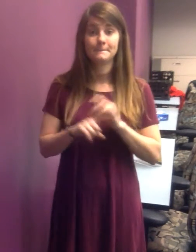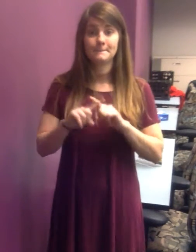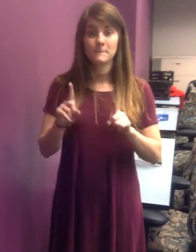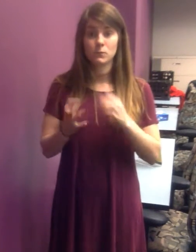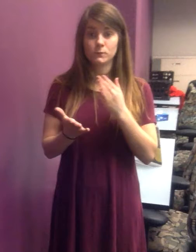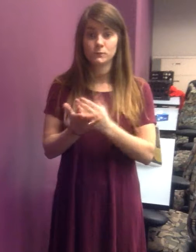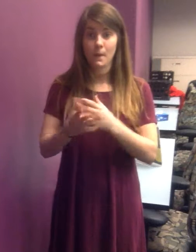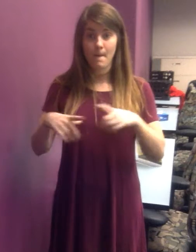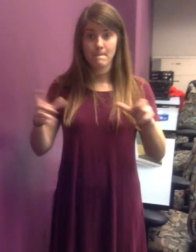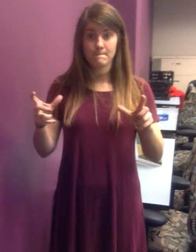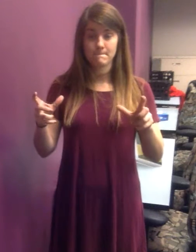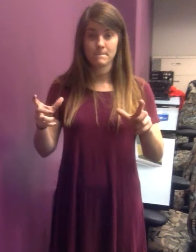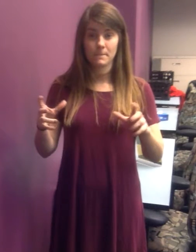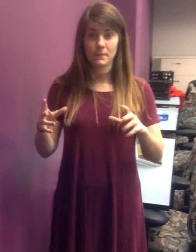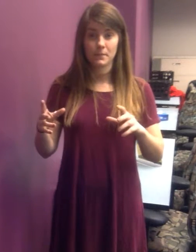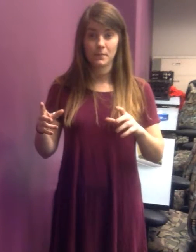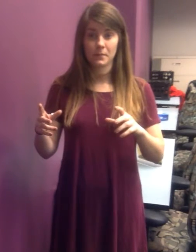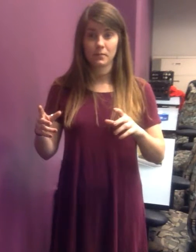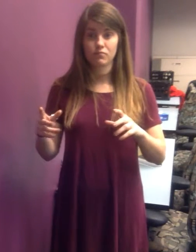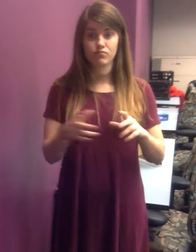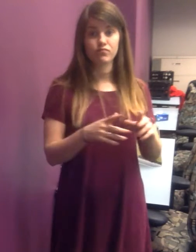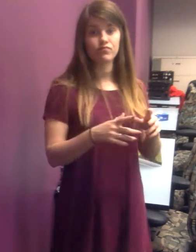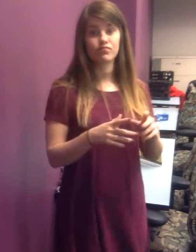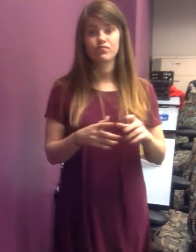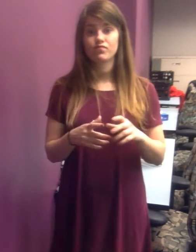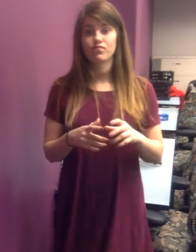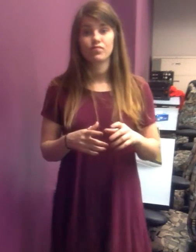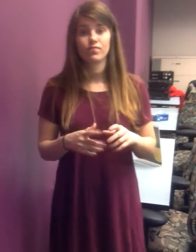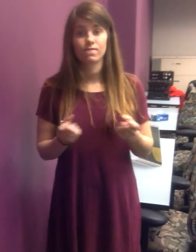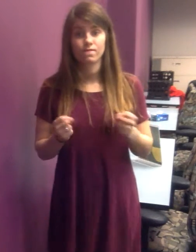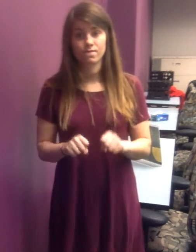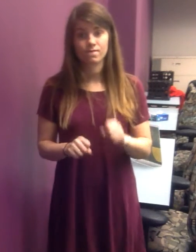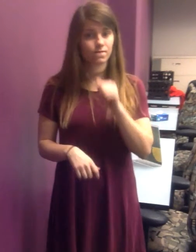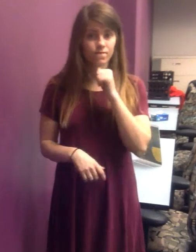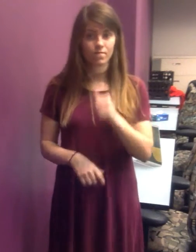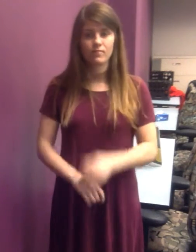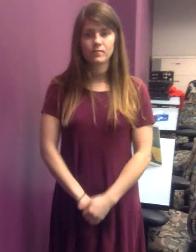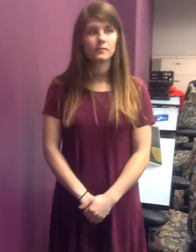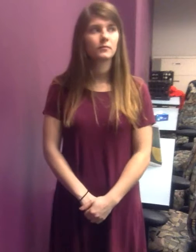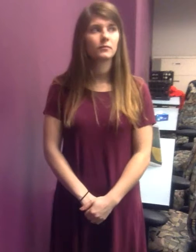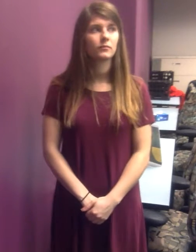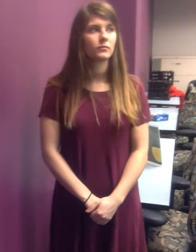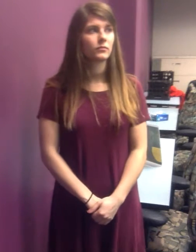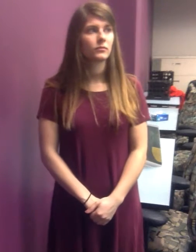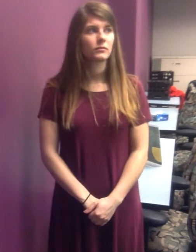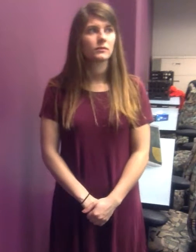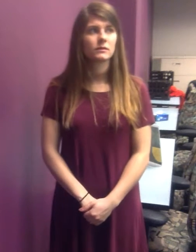If dealing with global warming did not involve intervention in the economy, would Heartland Institute be involved in this? That's a